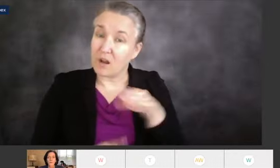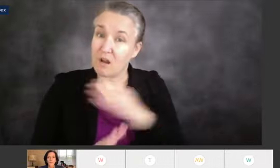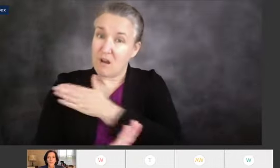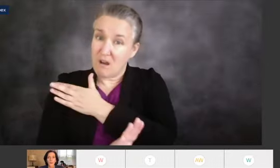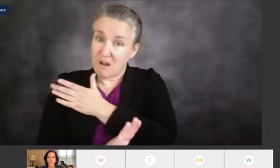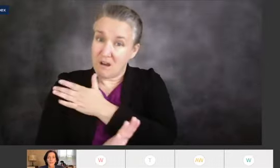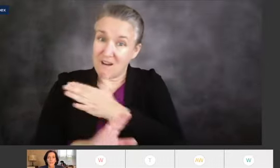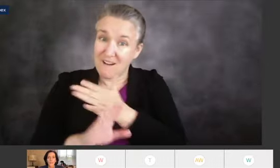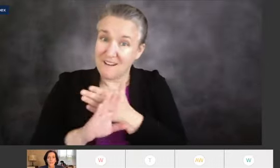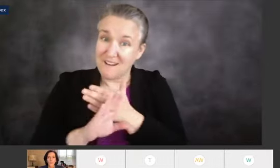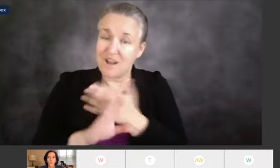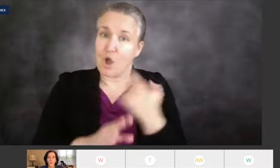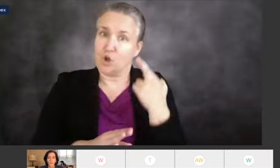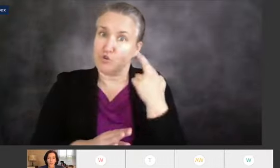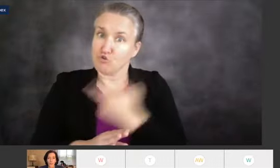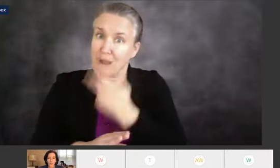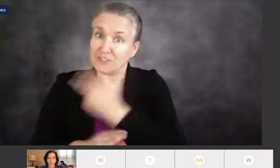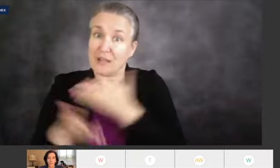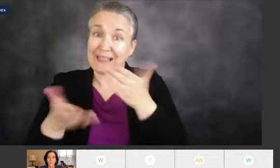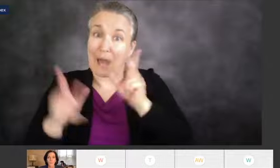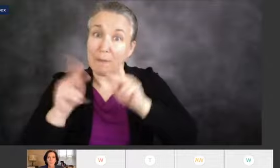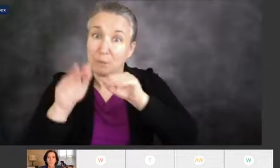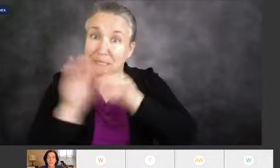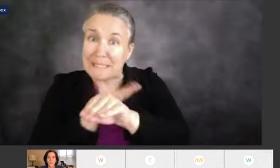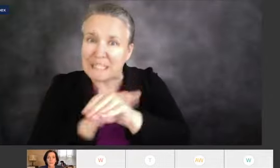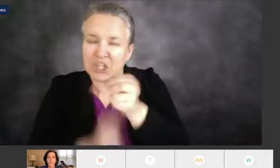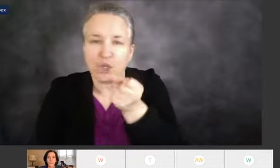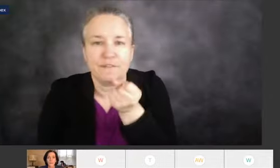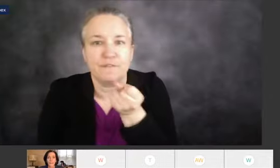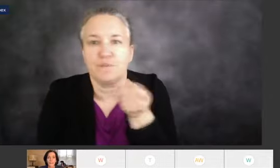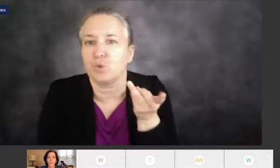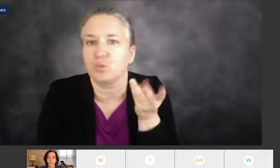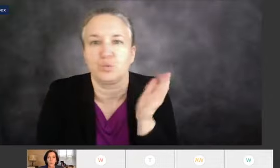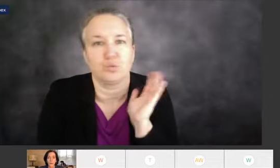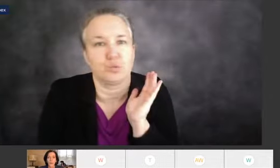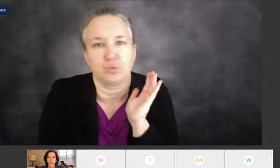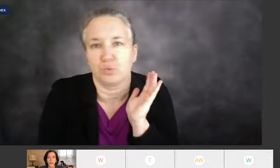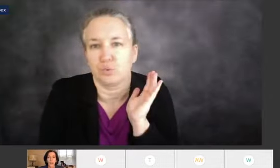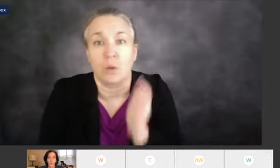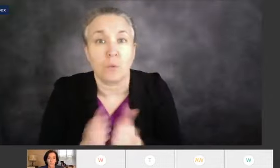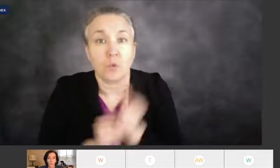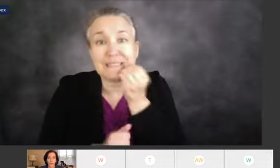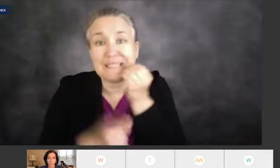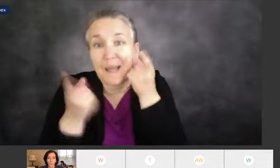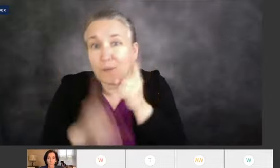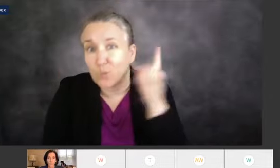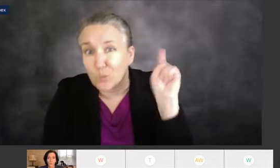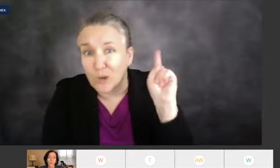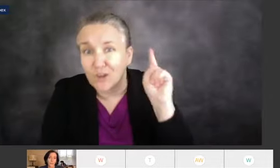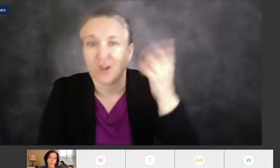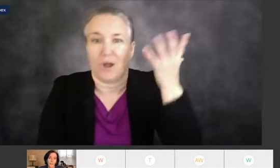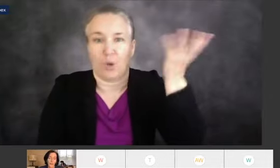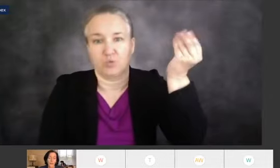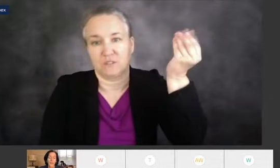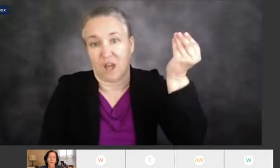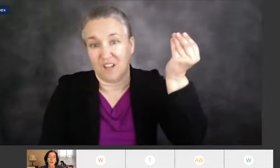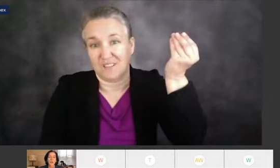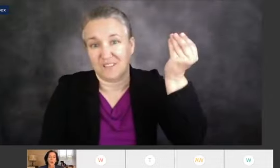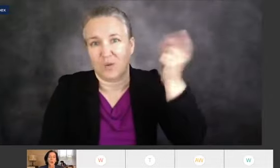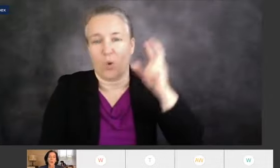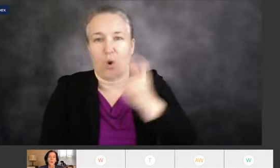were at a very limited indoor capacity. Most of the eating was going on outdoors or through